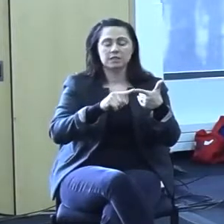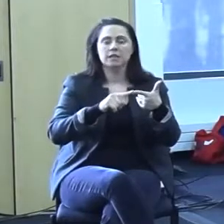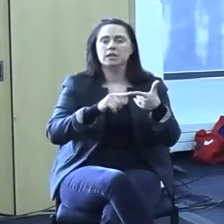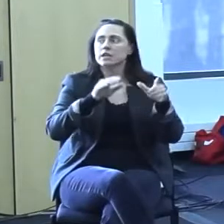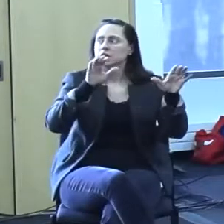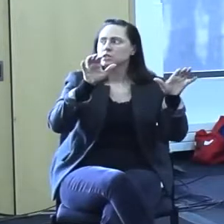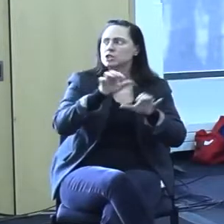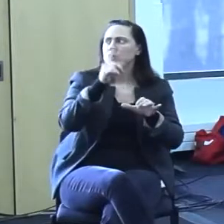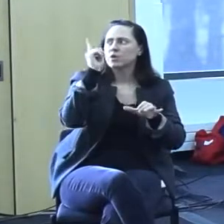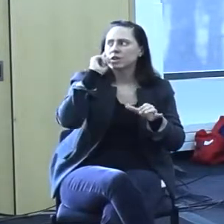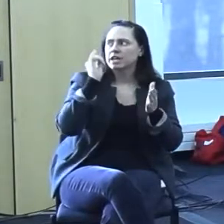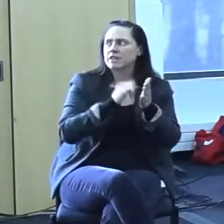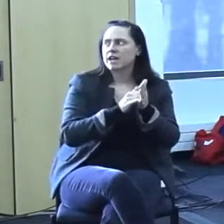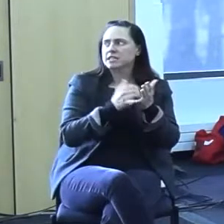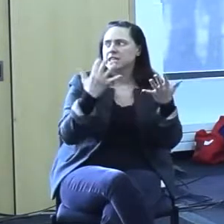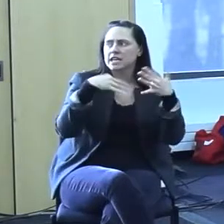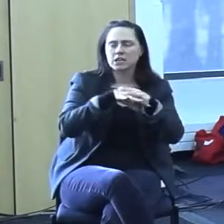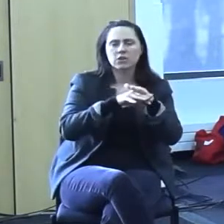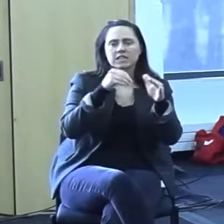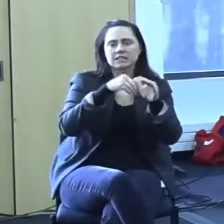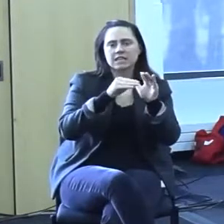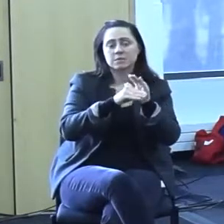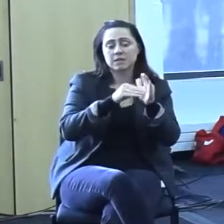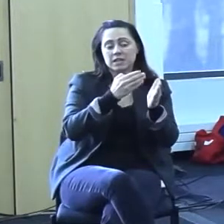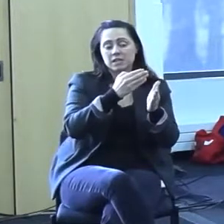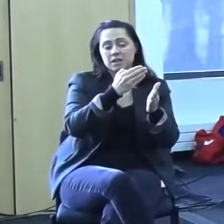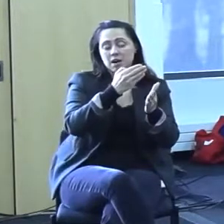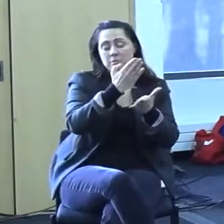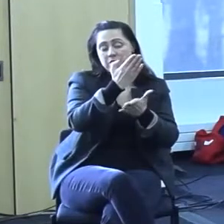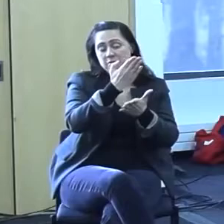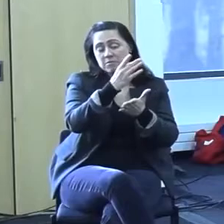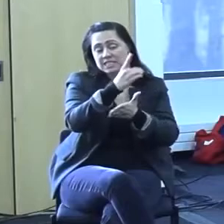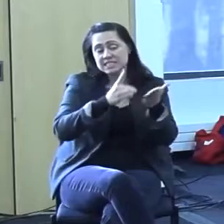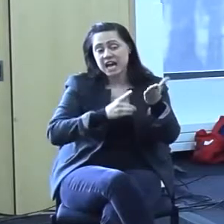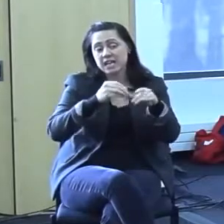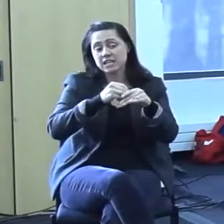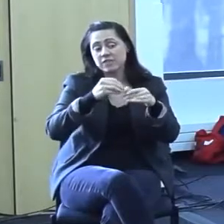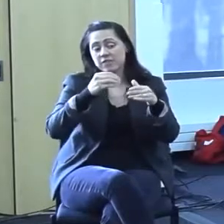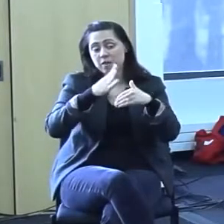think the integrated accessibility features in the building work well?